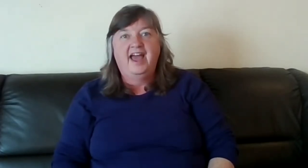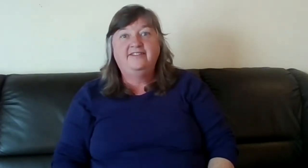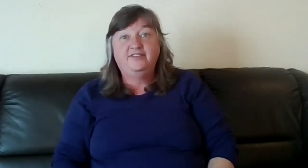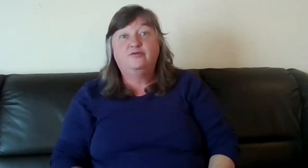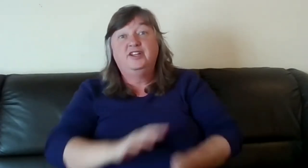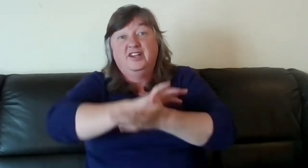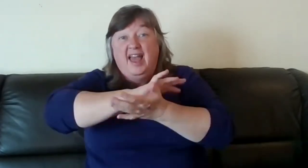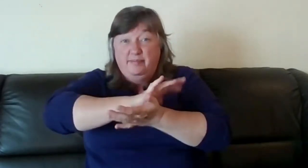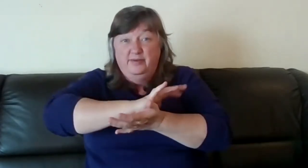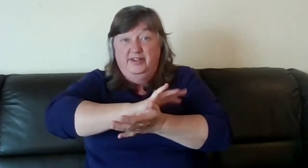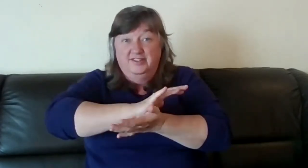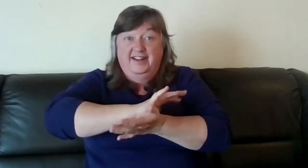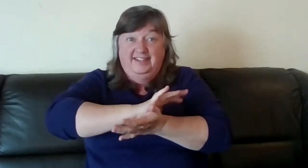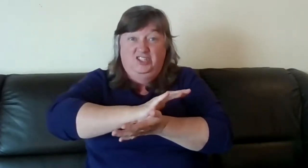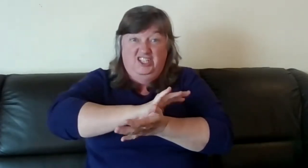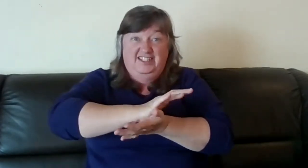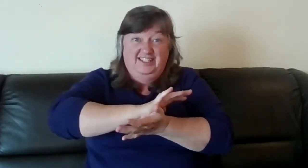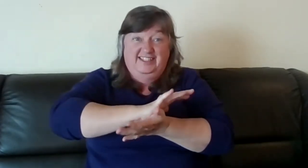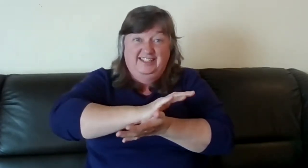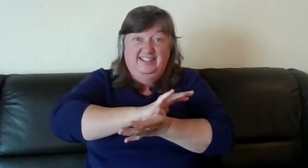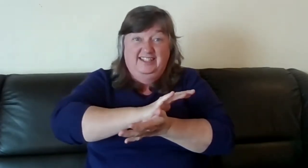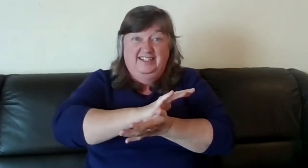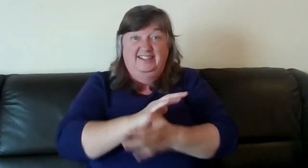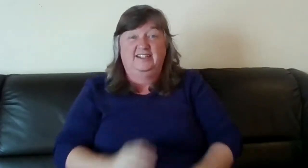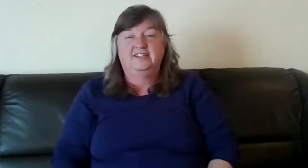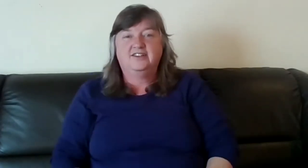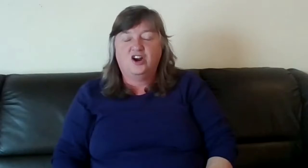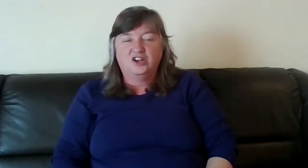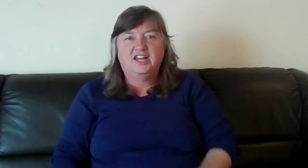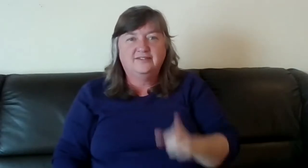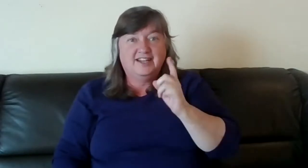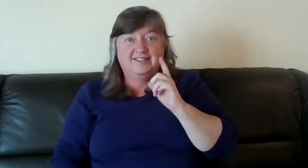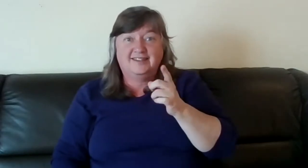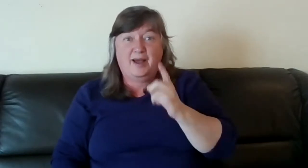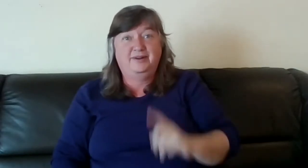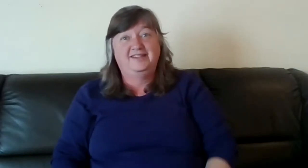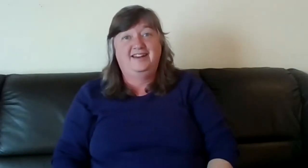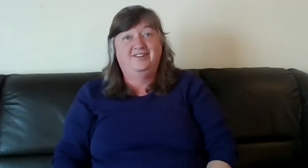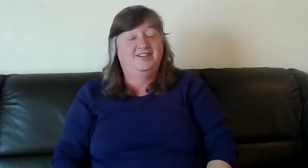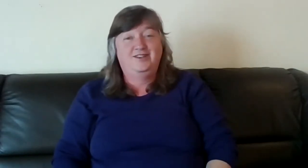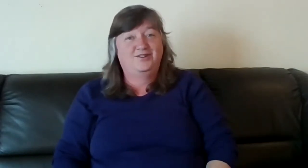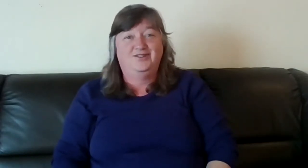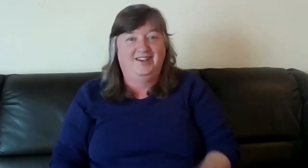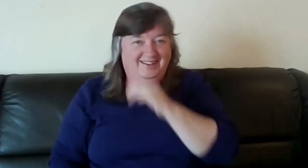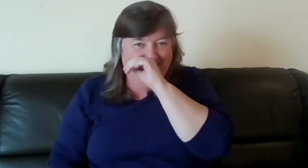And feel free to look happy when you're signing cheese, because there are a lot of signs that happen in that area that you don't know yet.